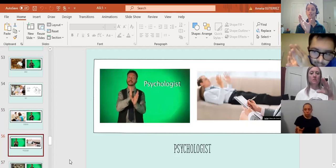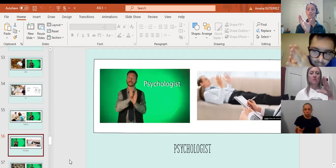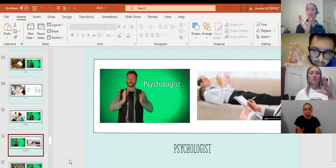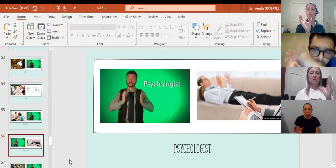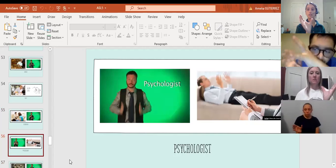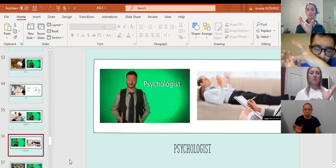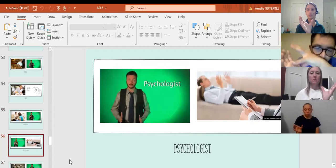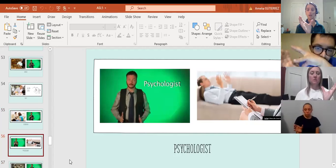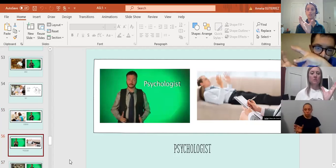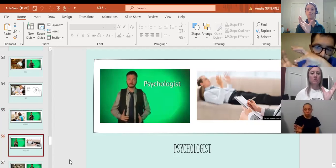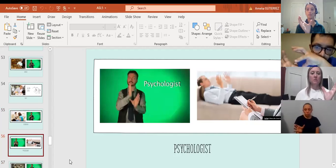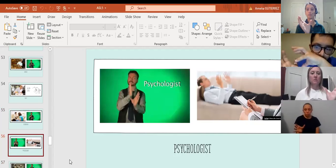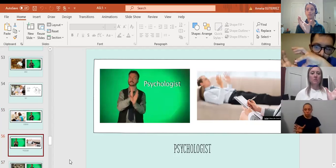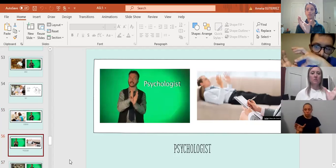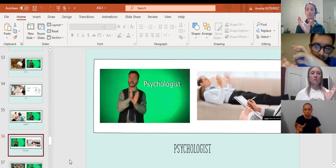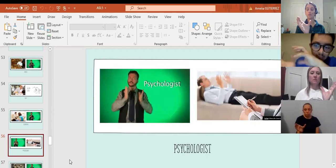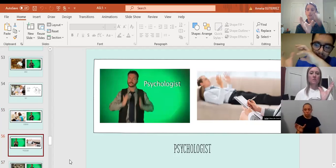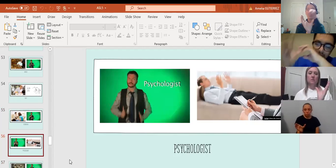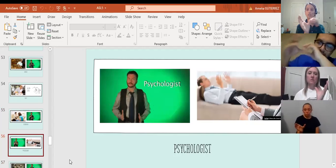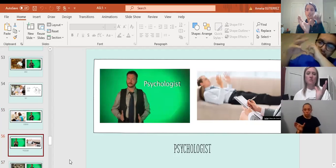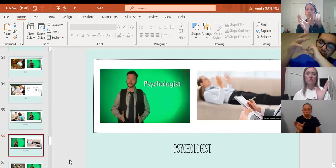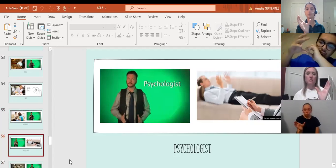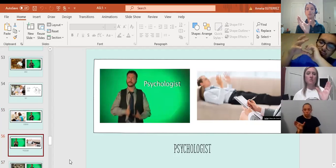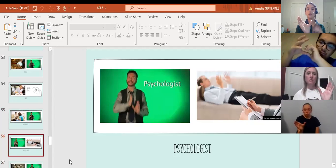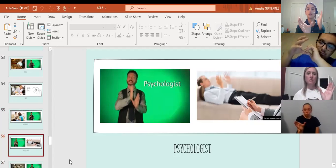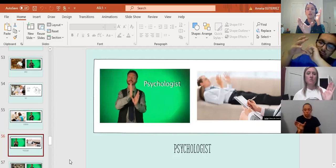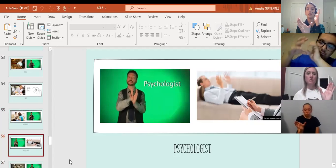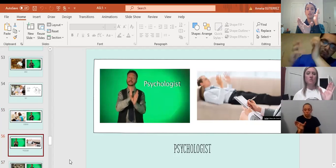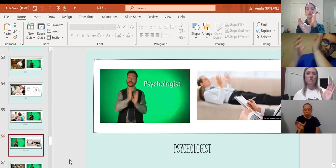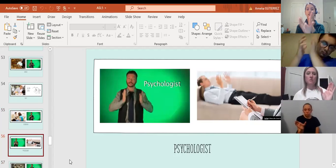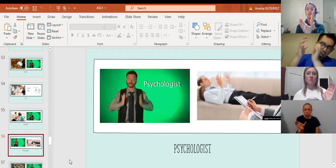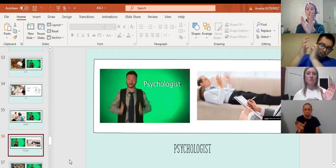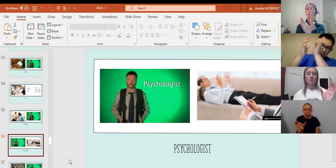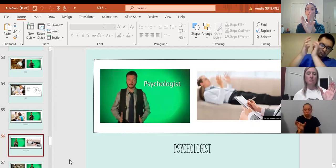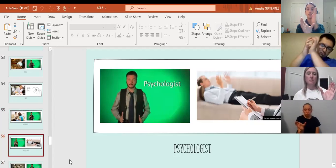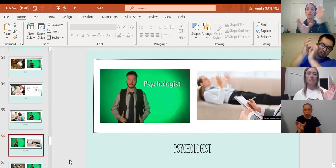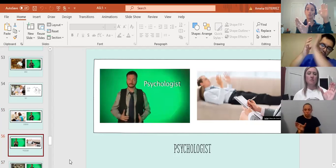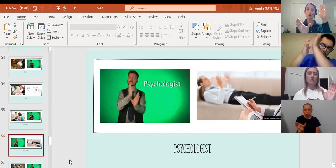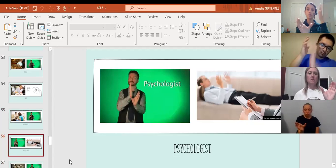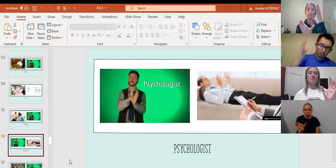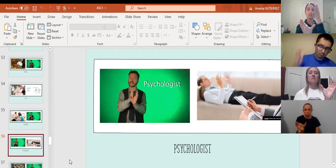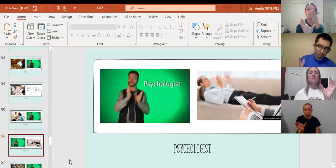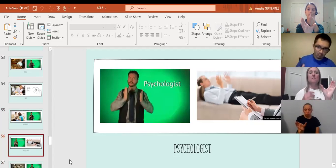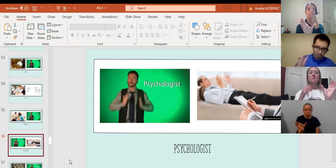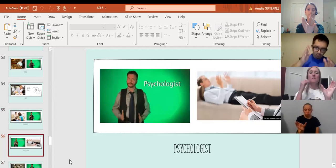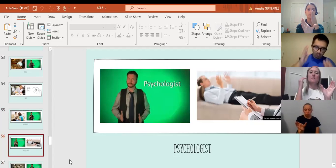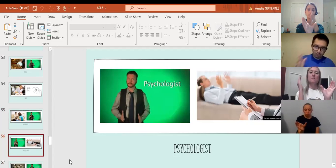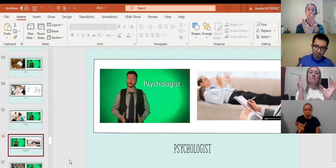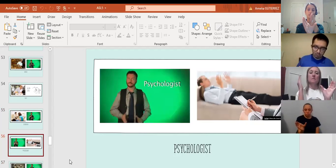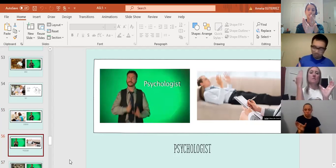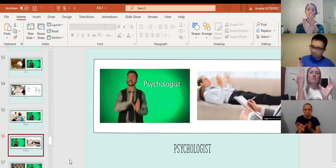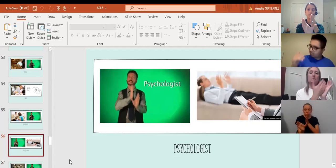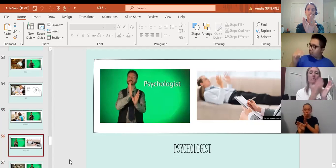turned this way to where it kind of looks like a U. And then your dominant hand taps.